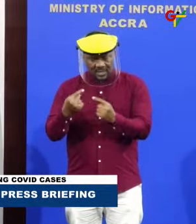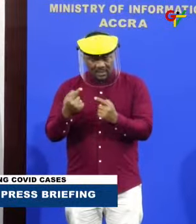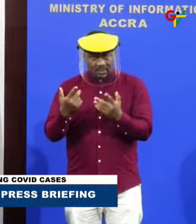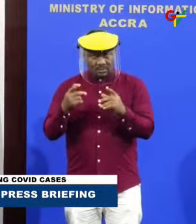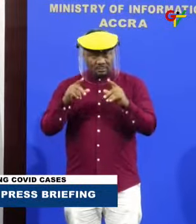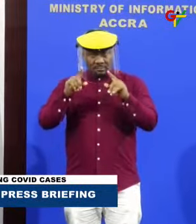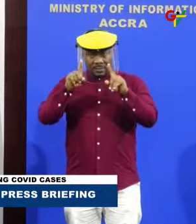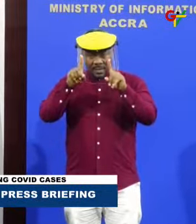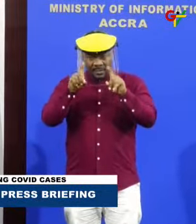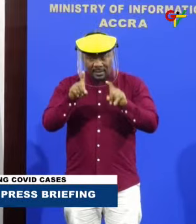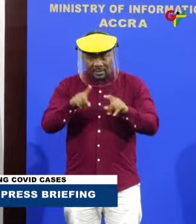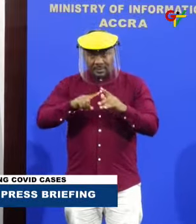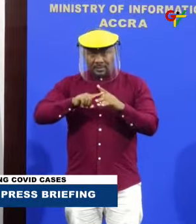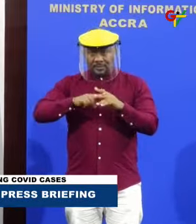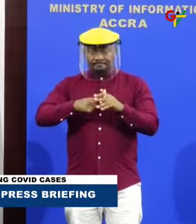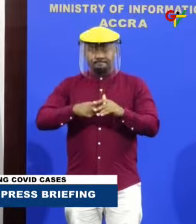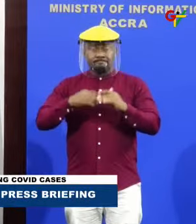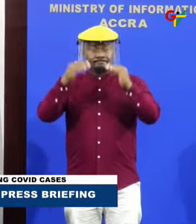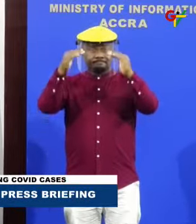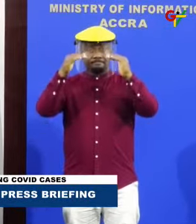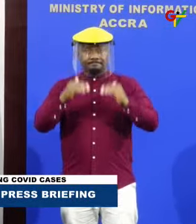at the airport. I will show you the next slide.